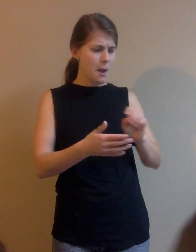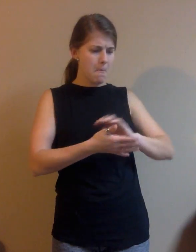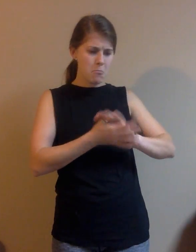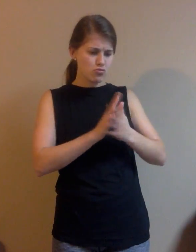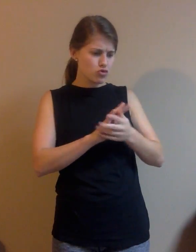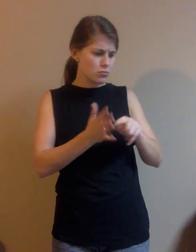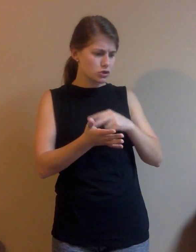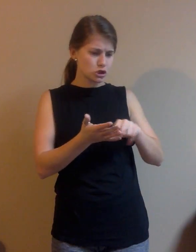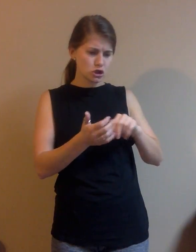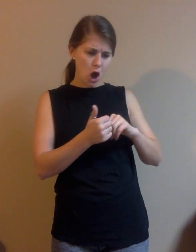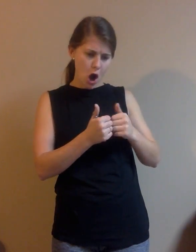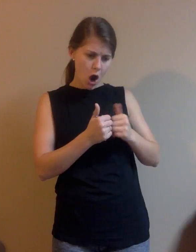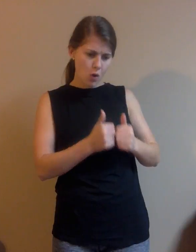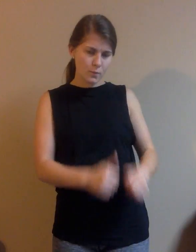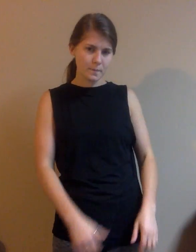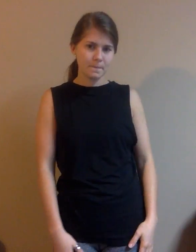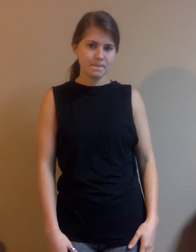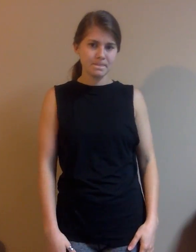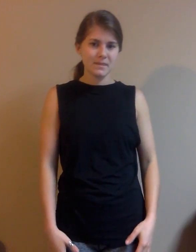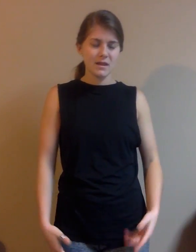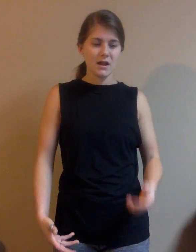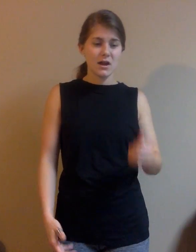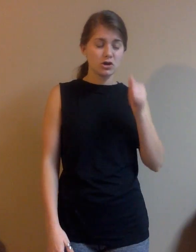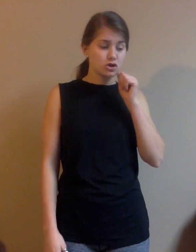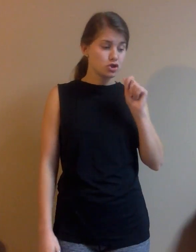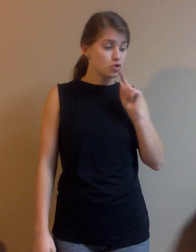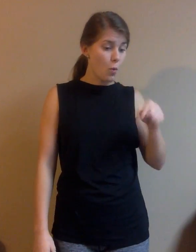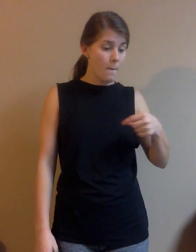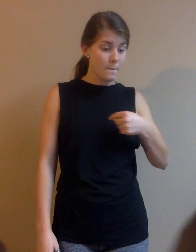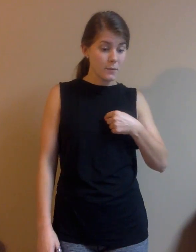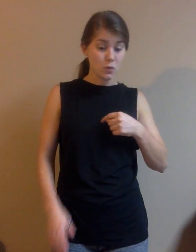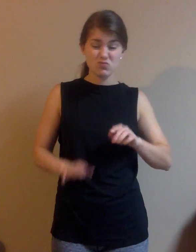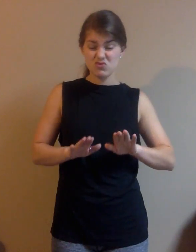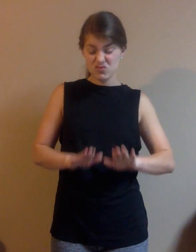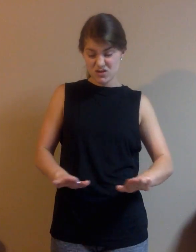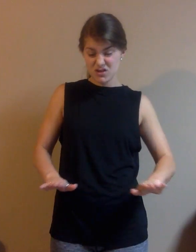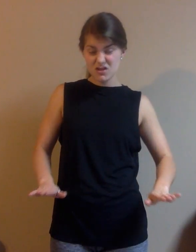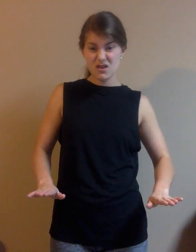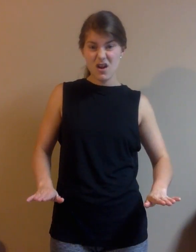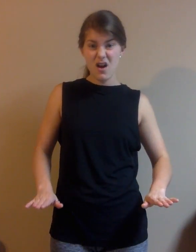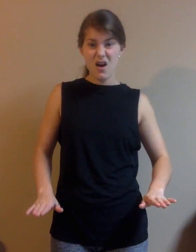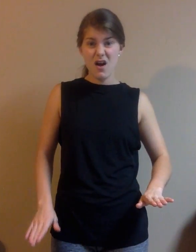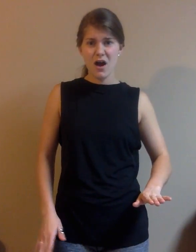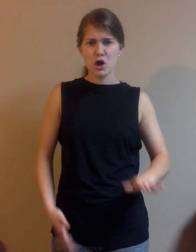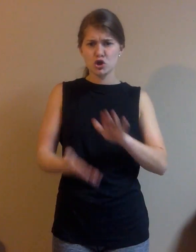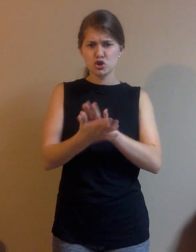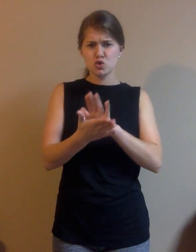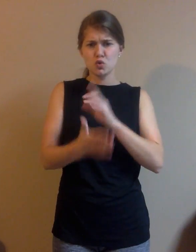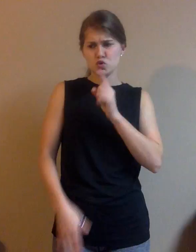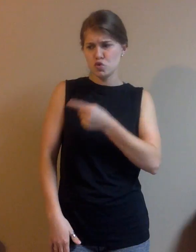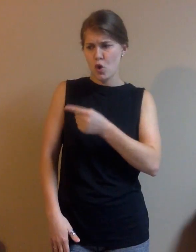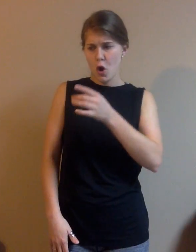wrote to her parents, said, we think Gillian has a learning disorder. You couldn't concentrate, she was fidgeting. I think now they'd say she had ADHD, wouldn't